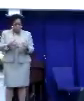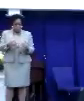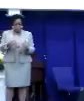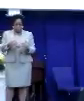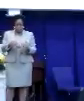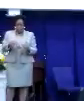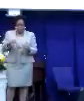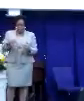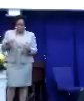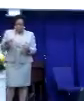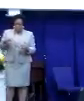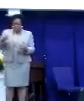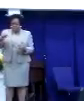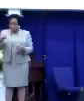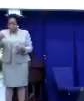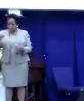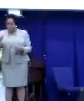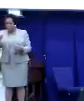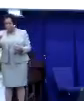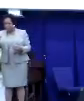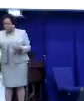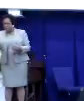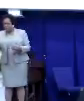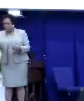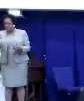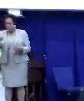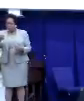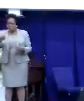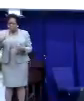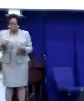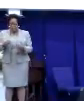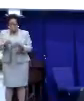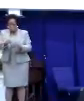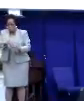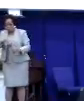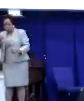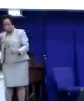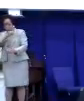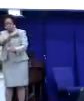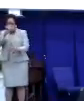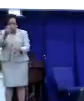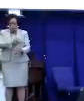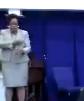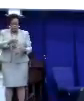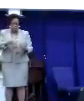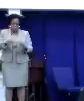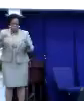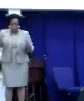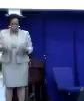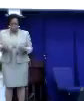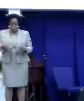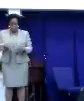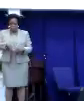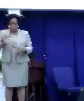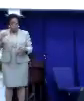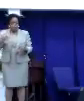screwdrivers and stuff, well, that metal on that screwdriver will draw that power from that battery. That's why we get corrosion and all these other things that come up out